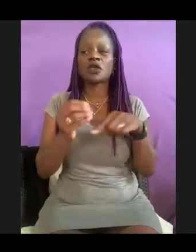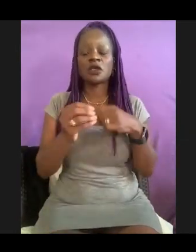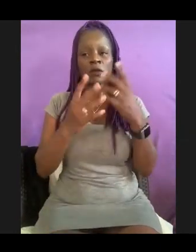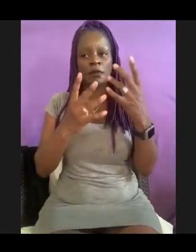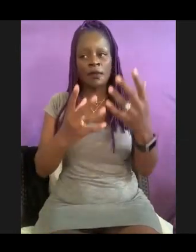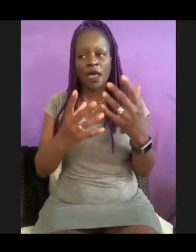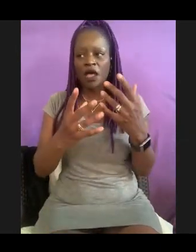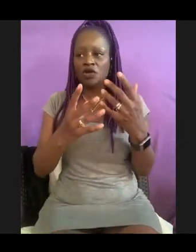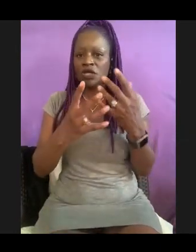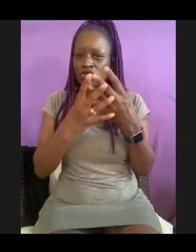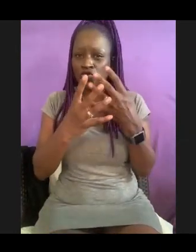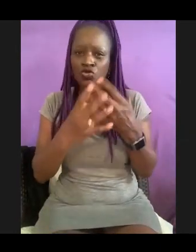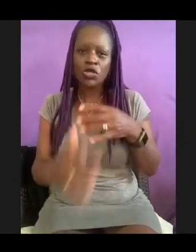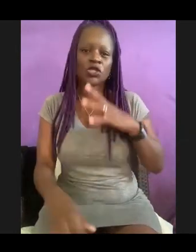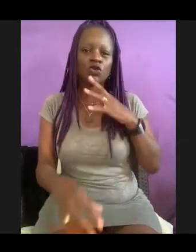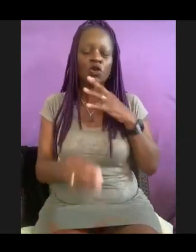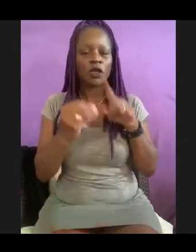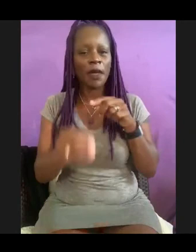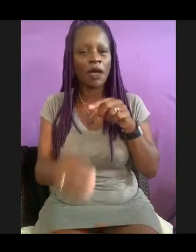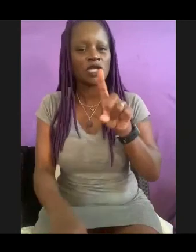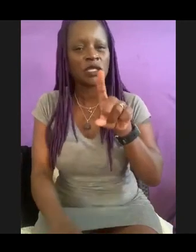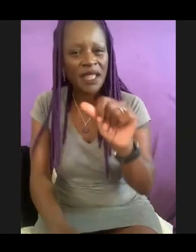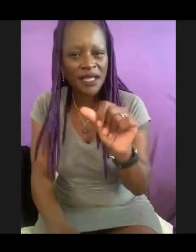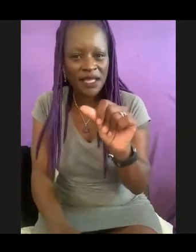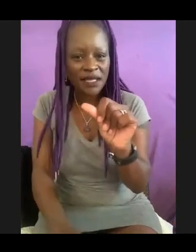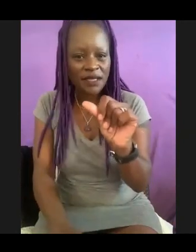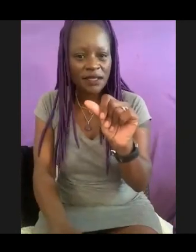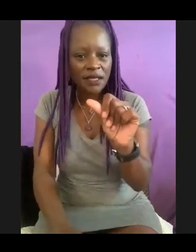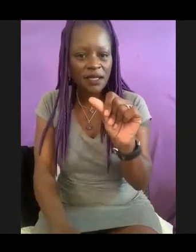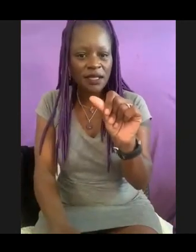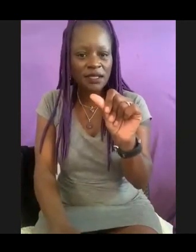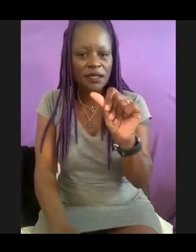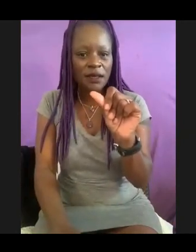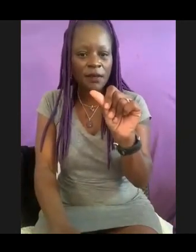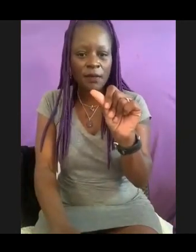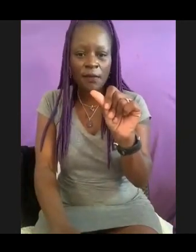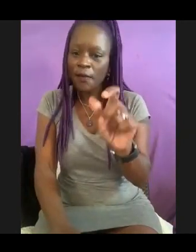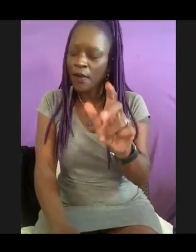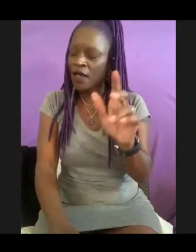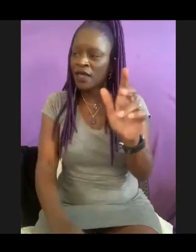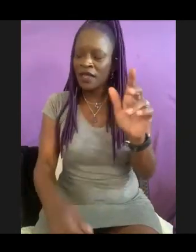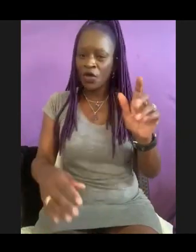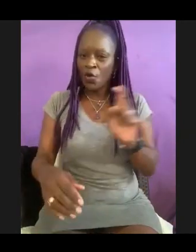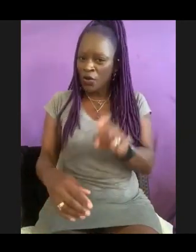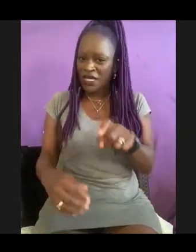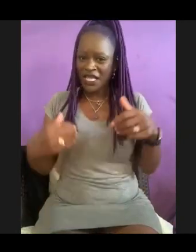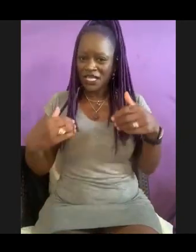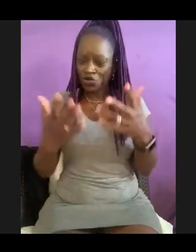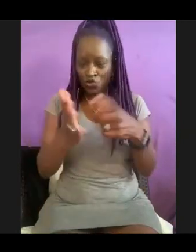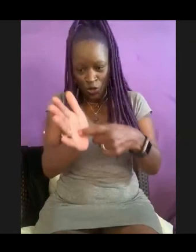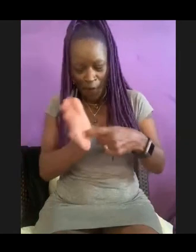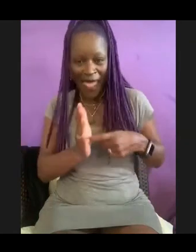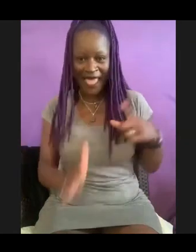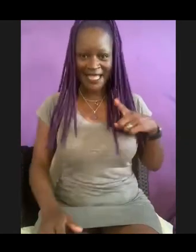disability. The challenge is to have active boots on the ground to demand